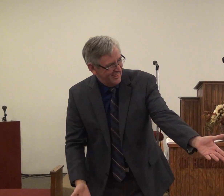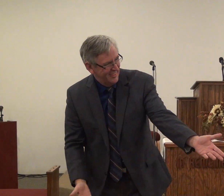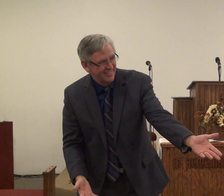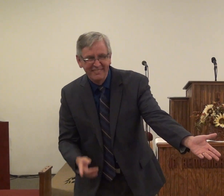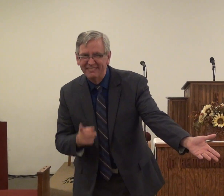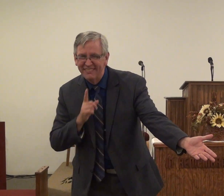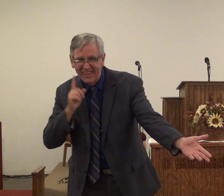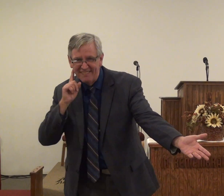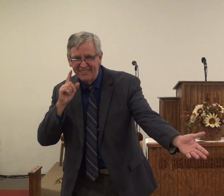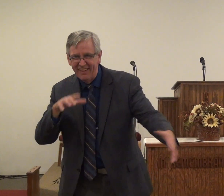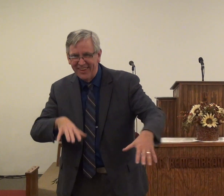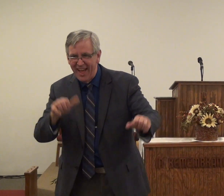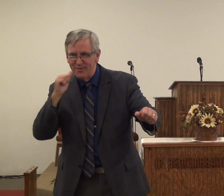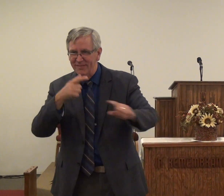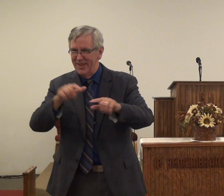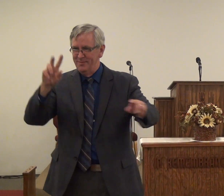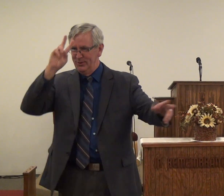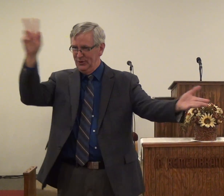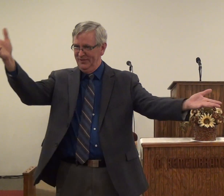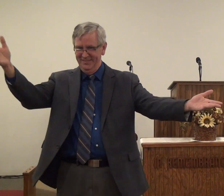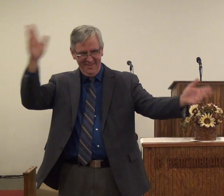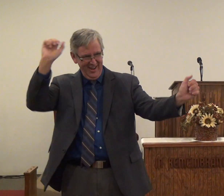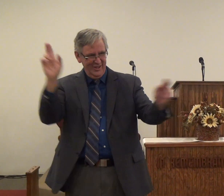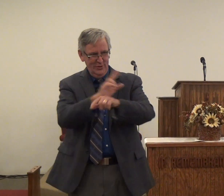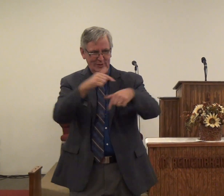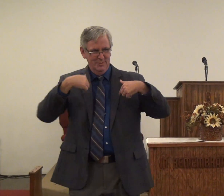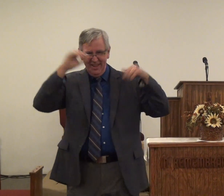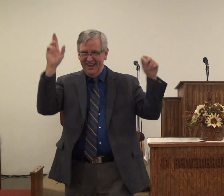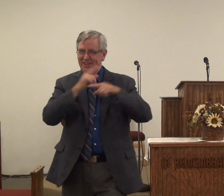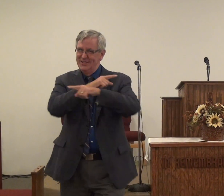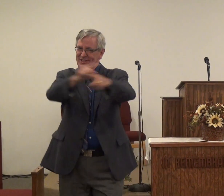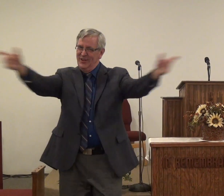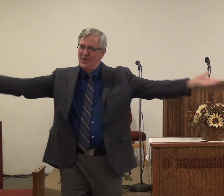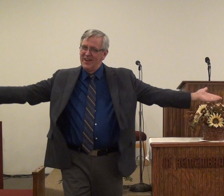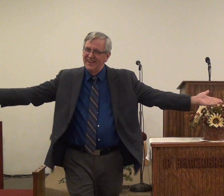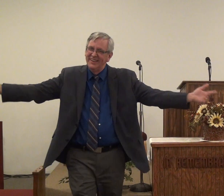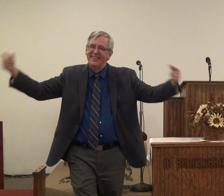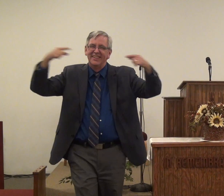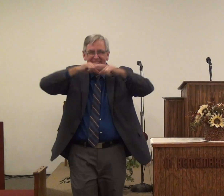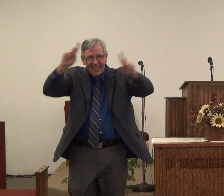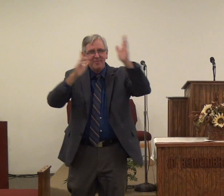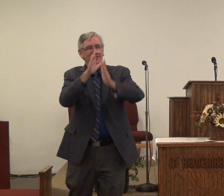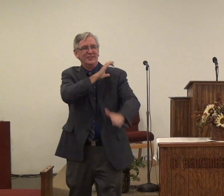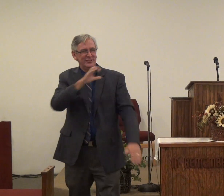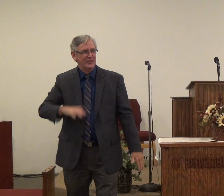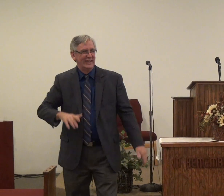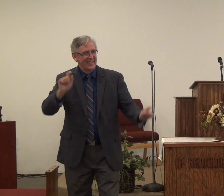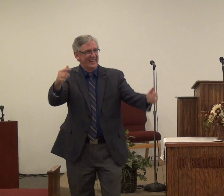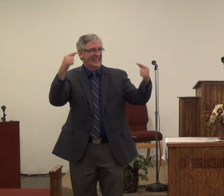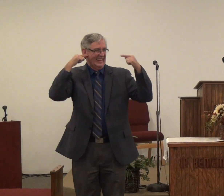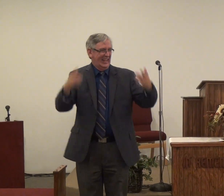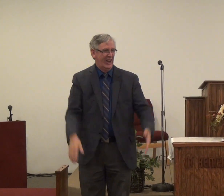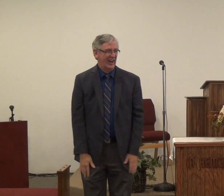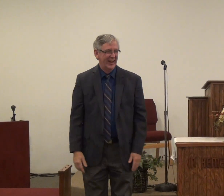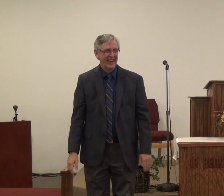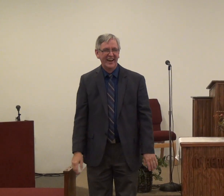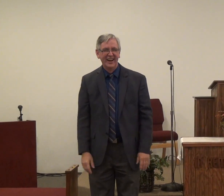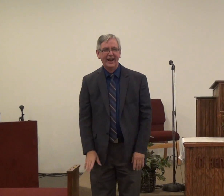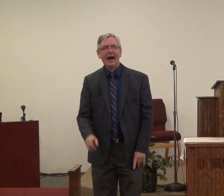God can use my daughter. She's deaf. She's adopted from Peru. God can use me. God can use you. We can tell people about Jesus Christ.